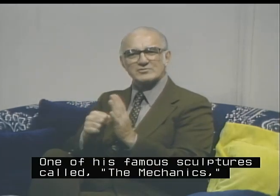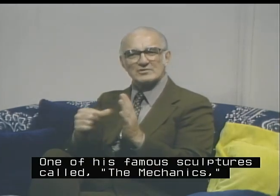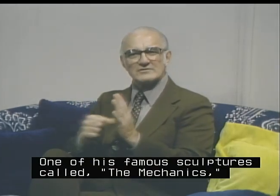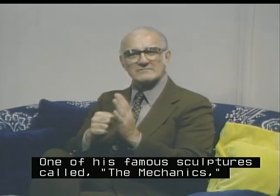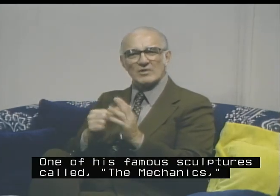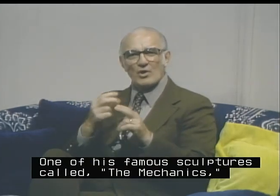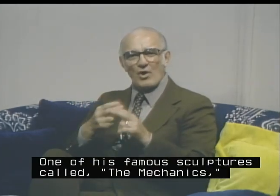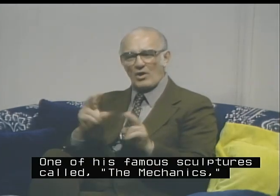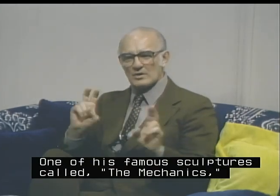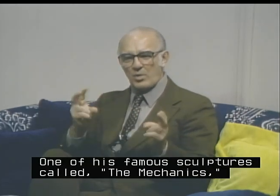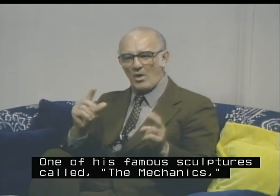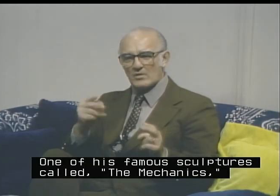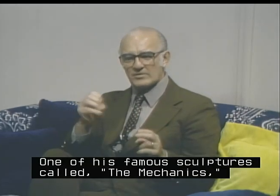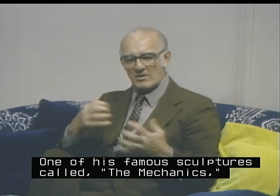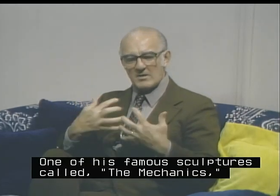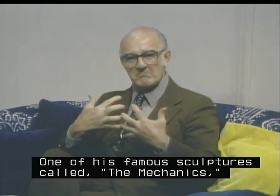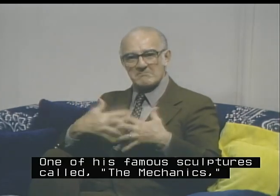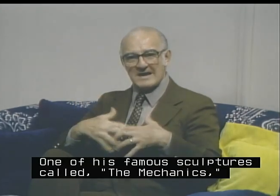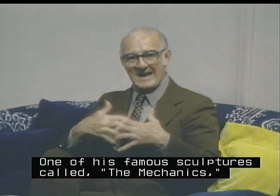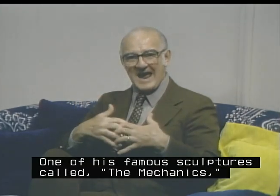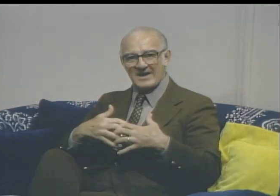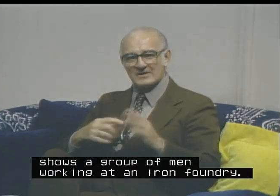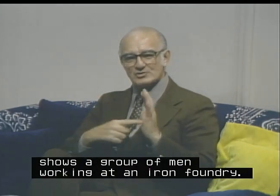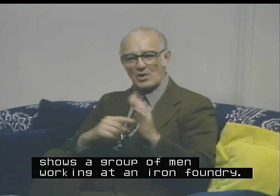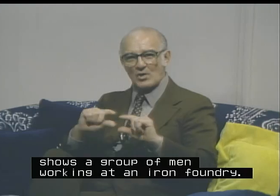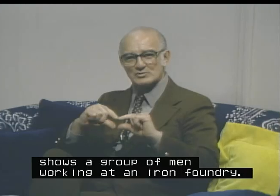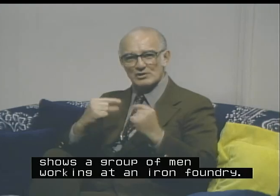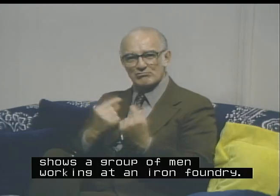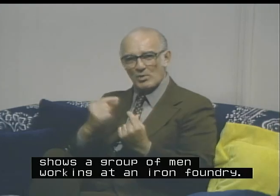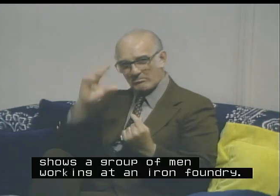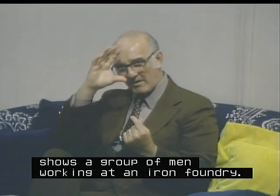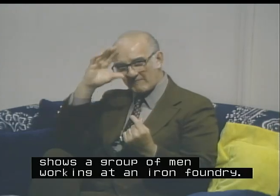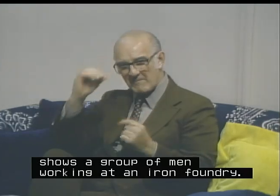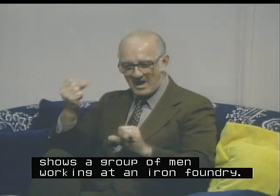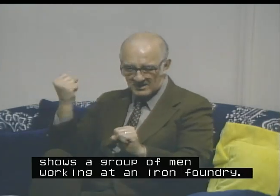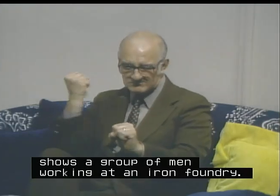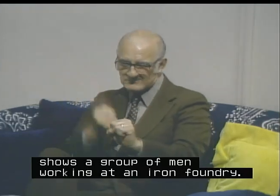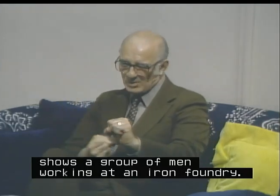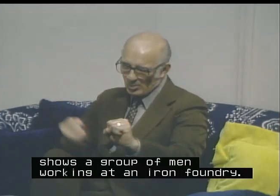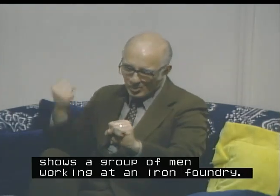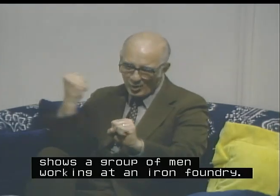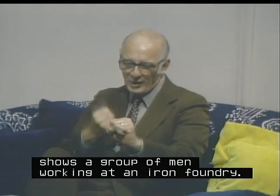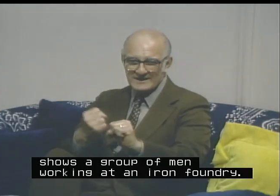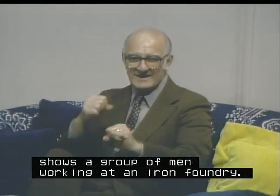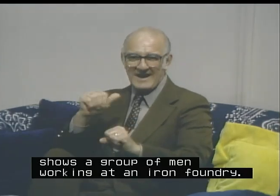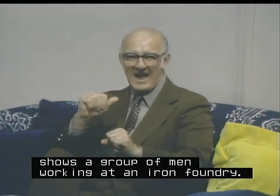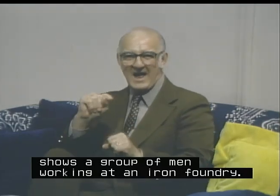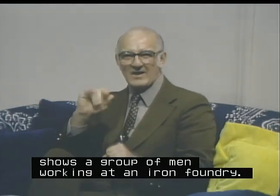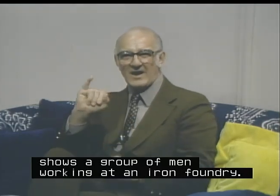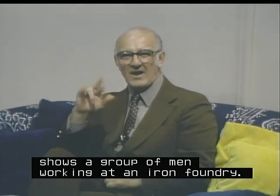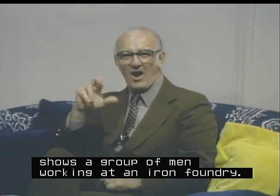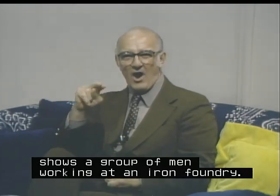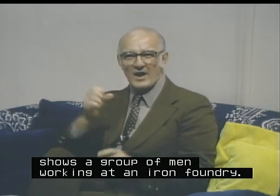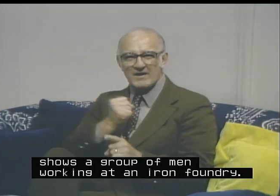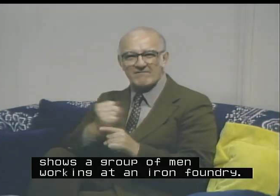sculptures, called, quote, the Mechanic, shows a group of men working at an iron